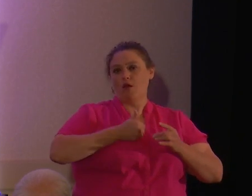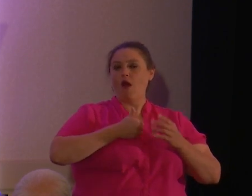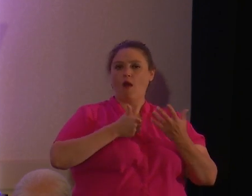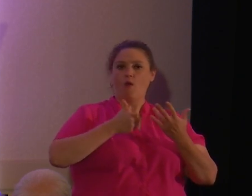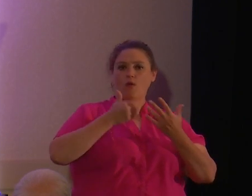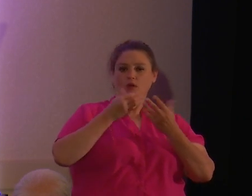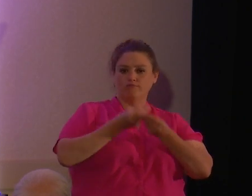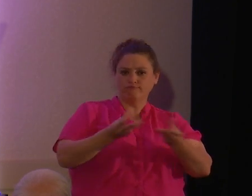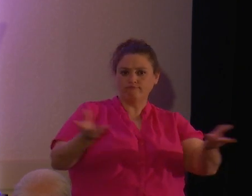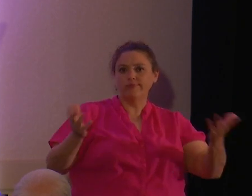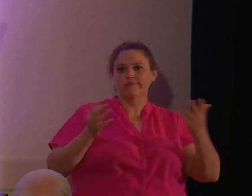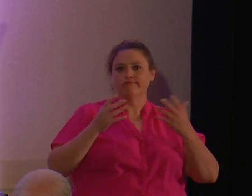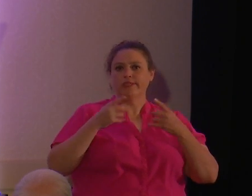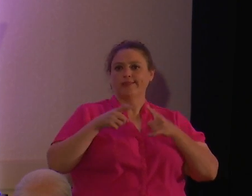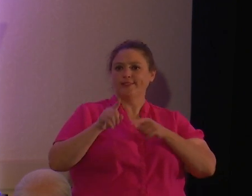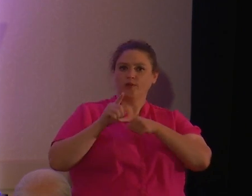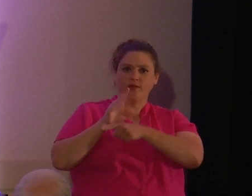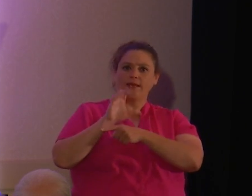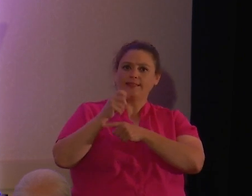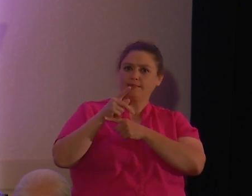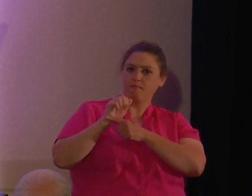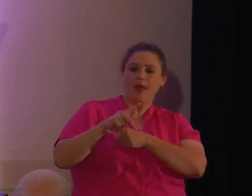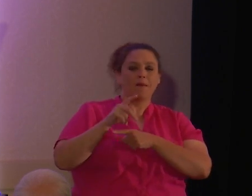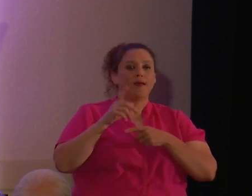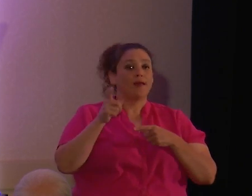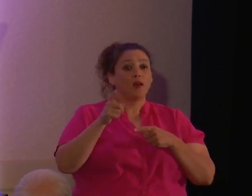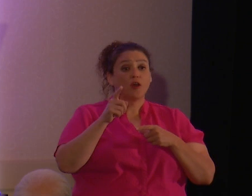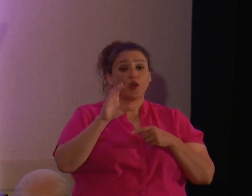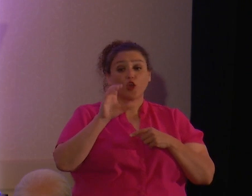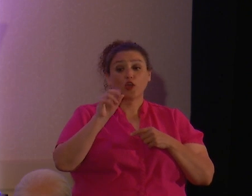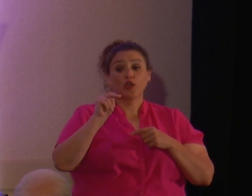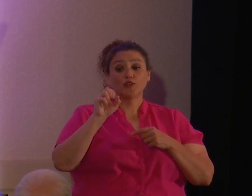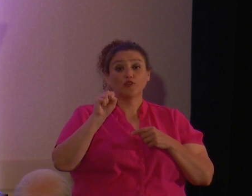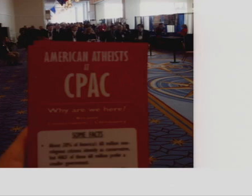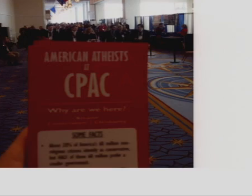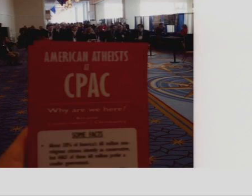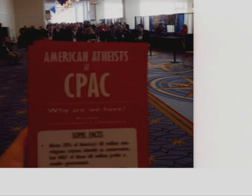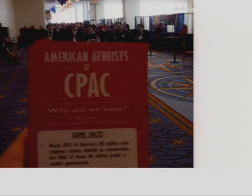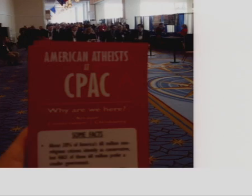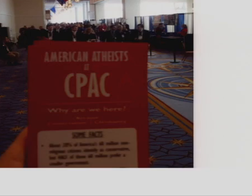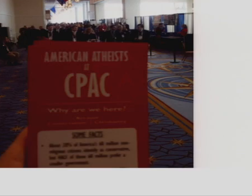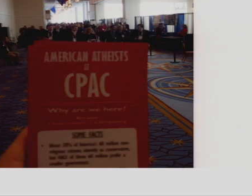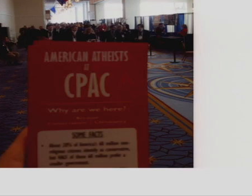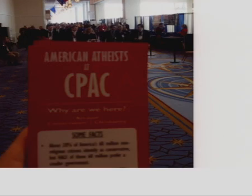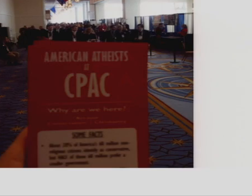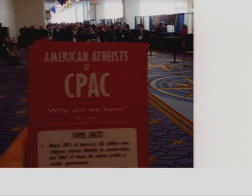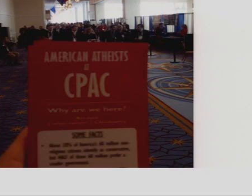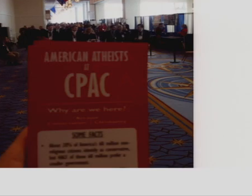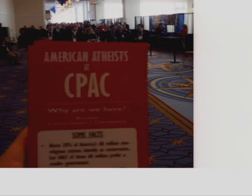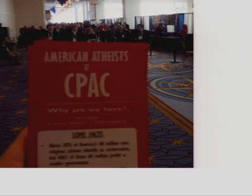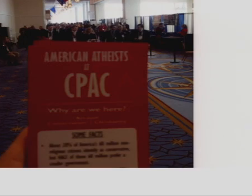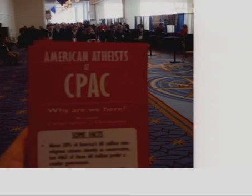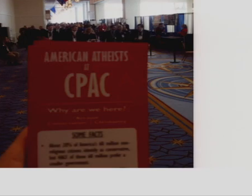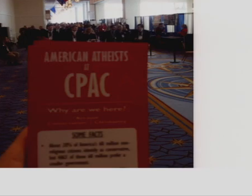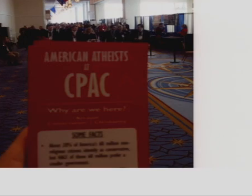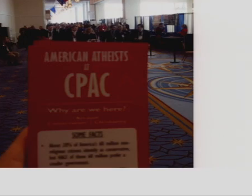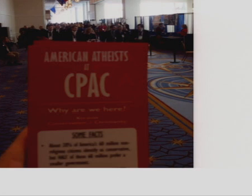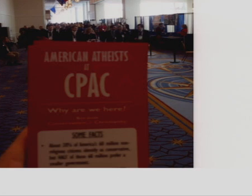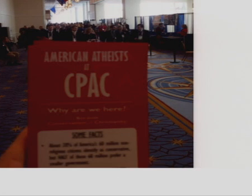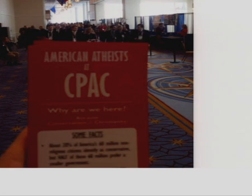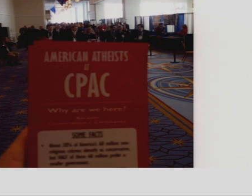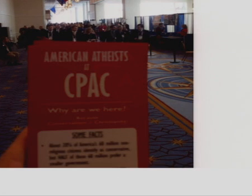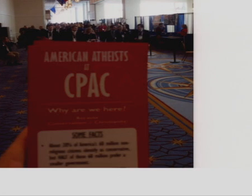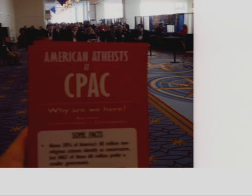No, conservatism is not just for Christians. And atheist fiscal conservatives by the millions are